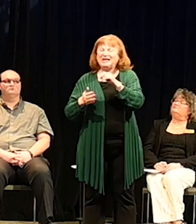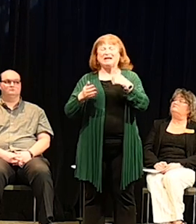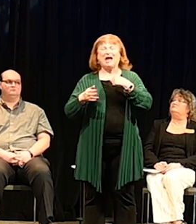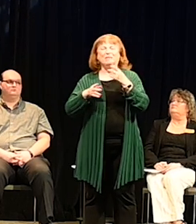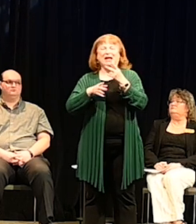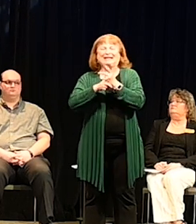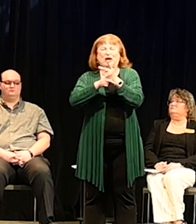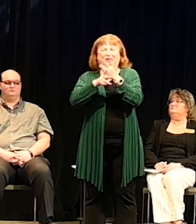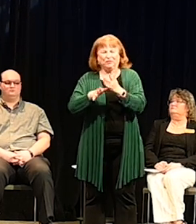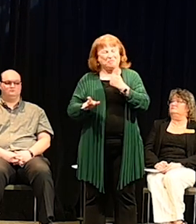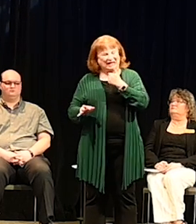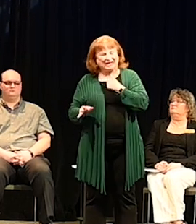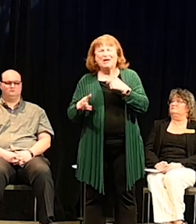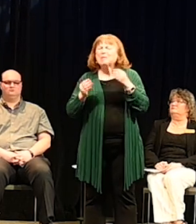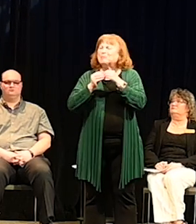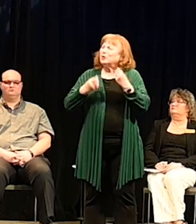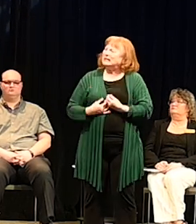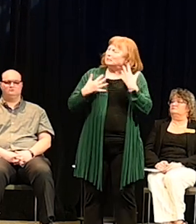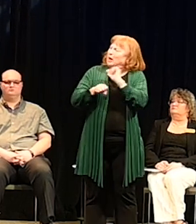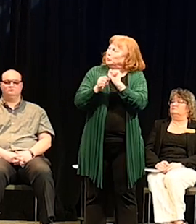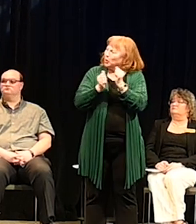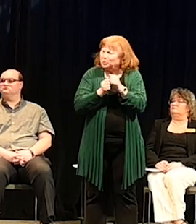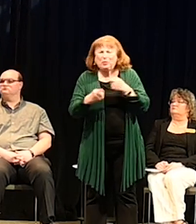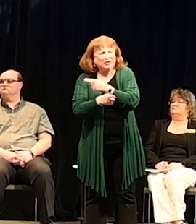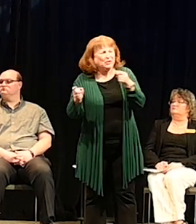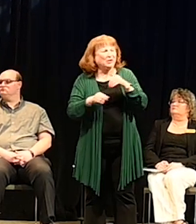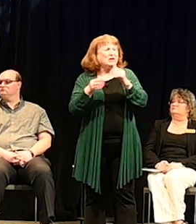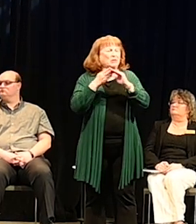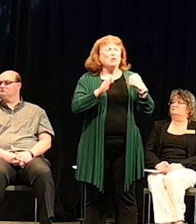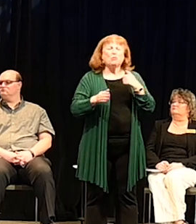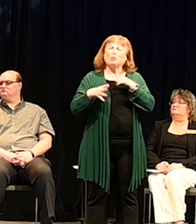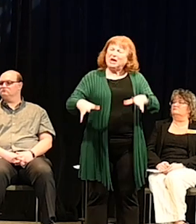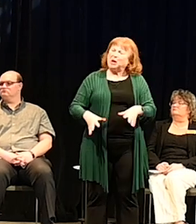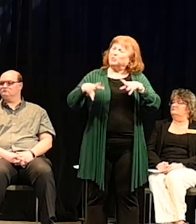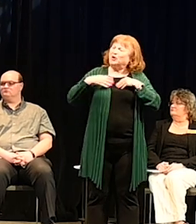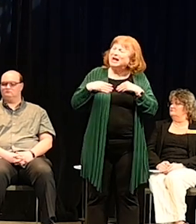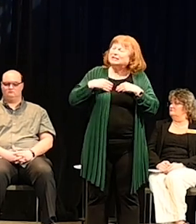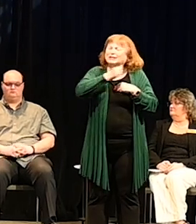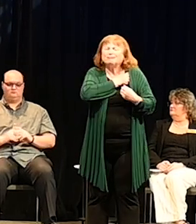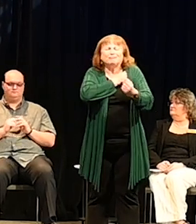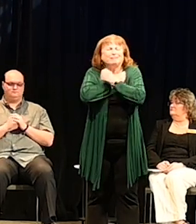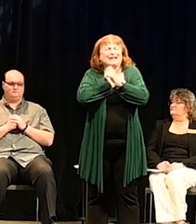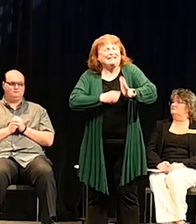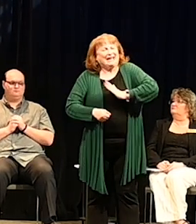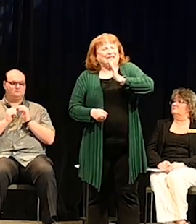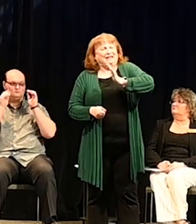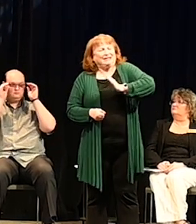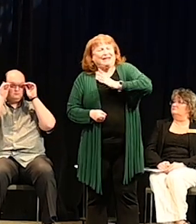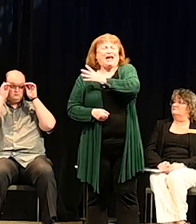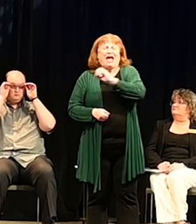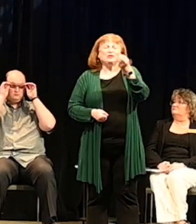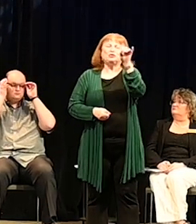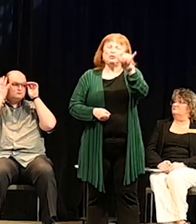even more inspired to work with you in a community where we embrace dignity and